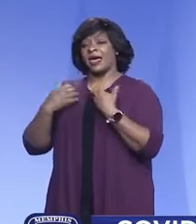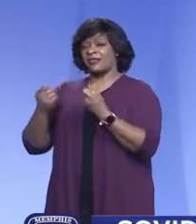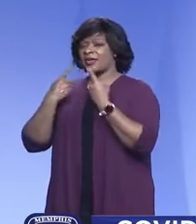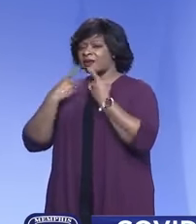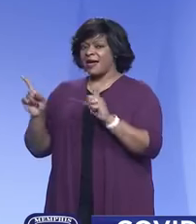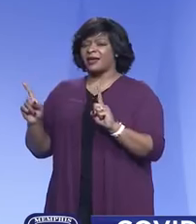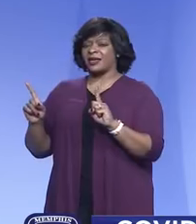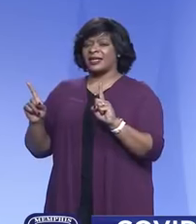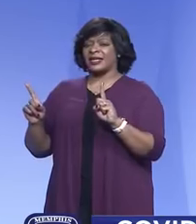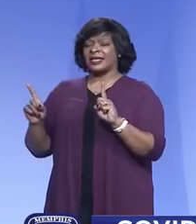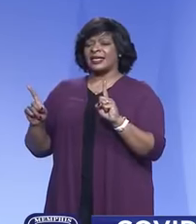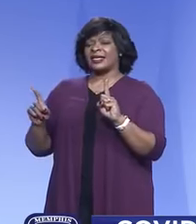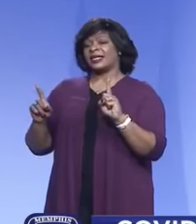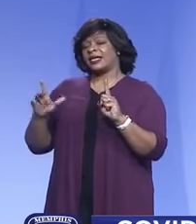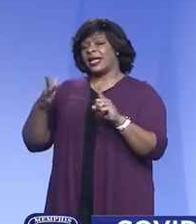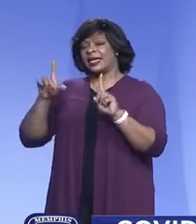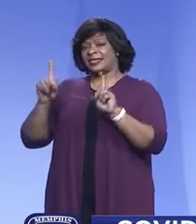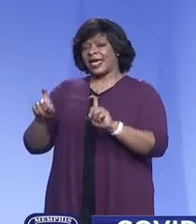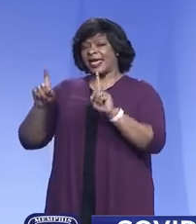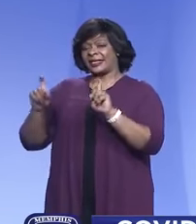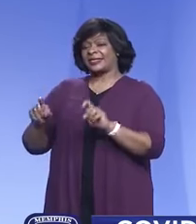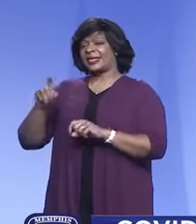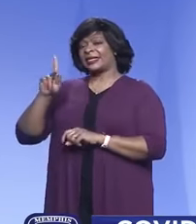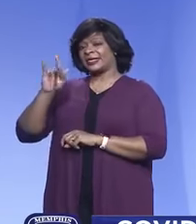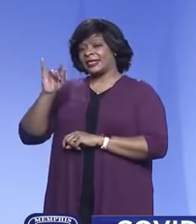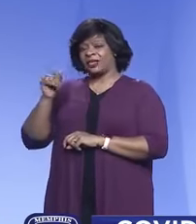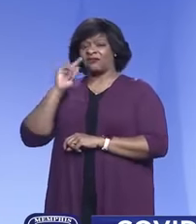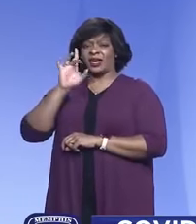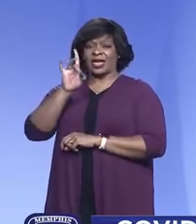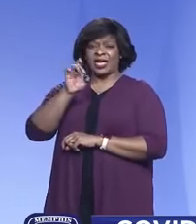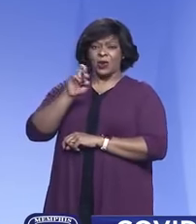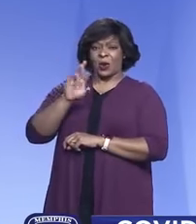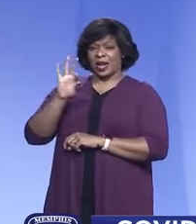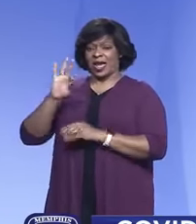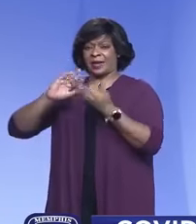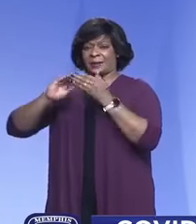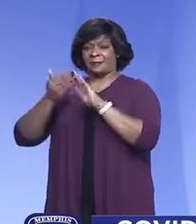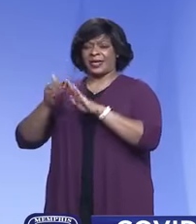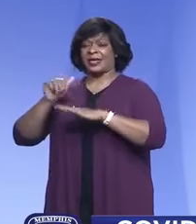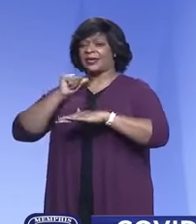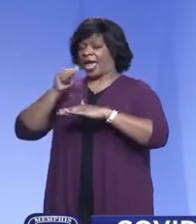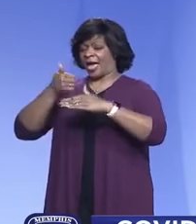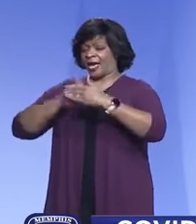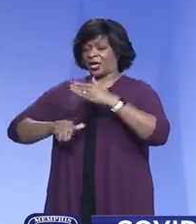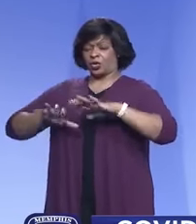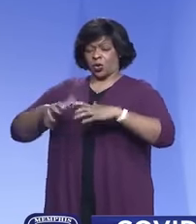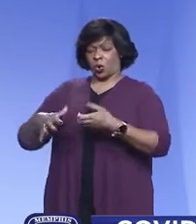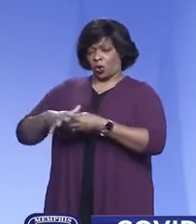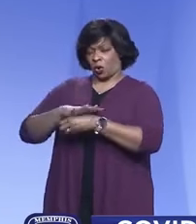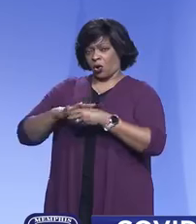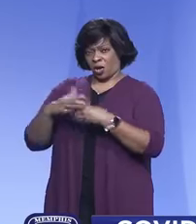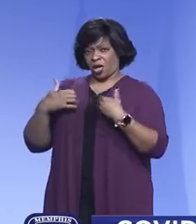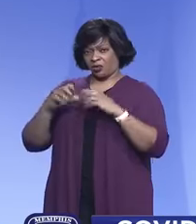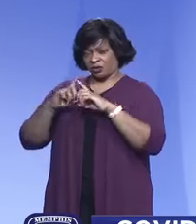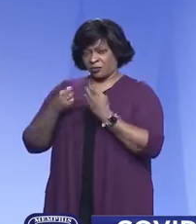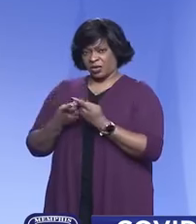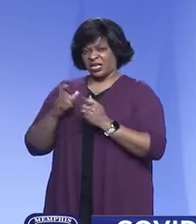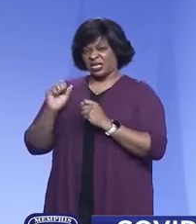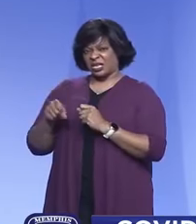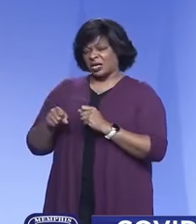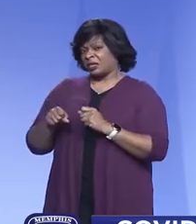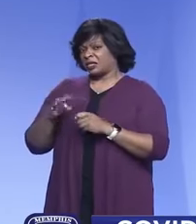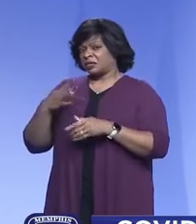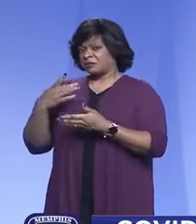announced self-testing kits for the 89 communities not under the body of a local health department. Can you just speak to